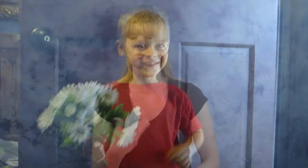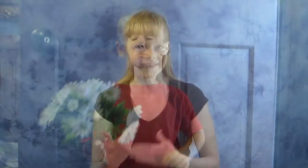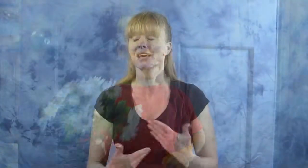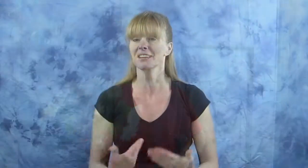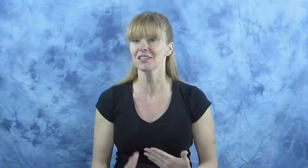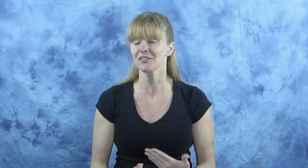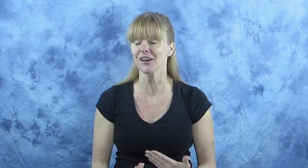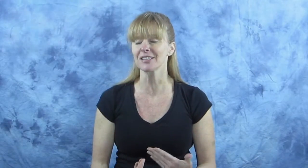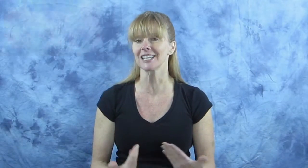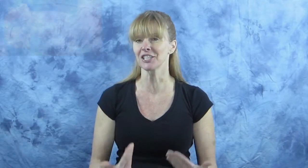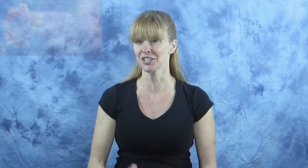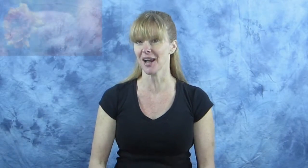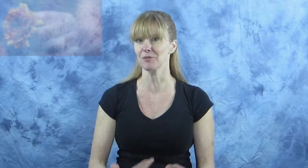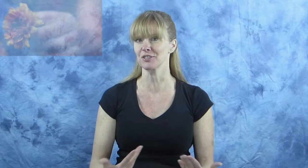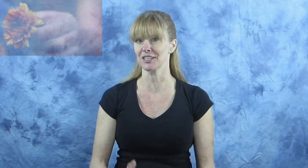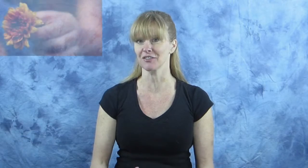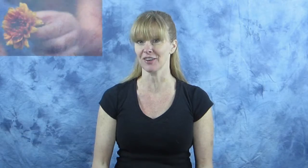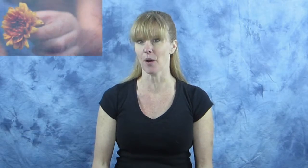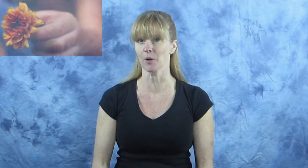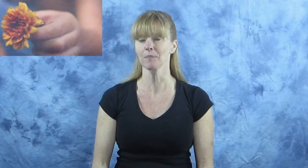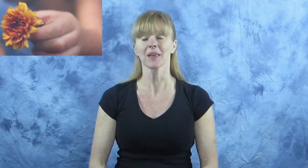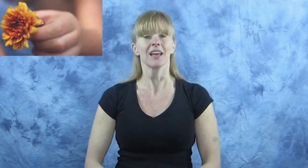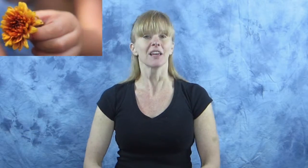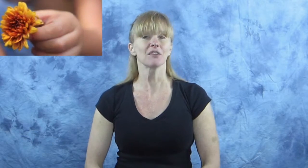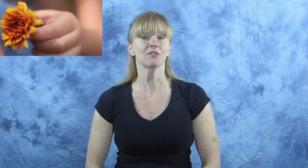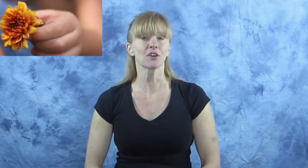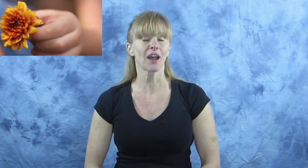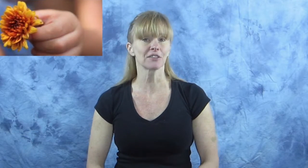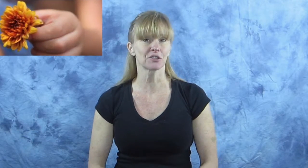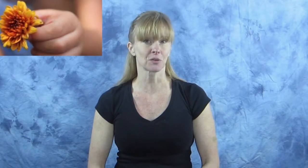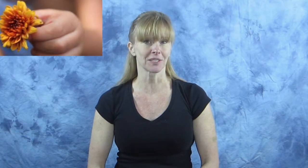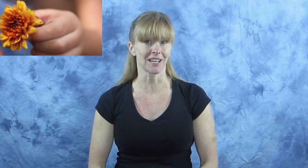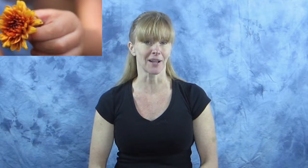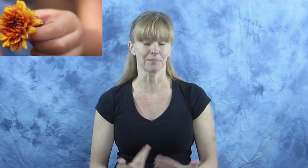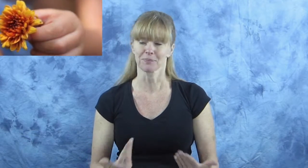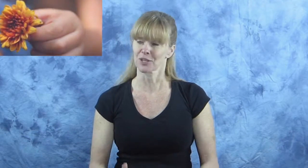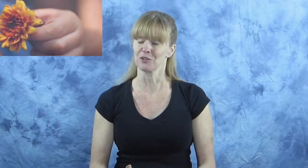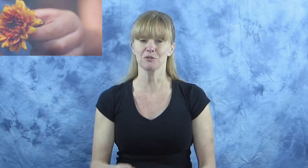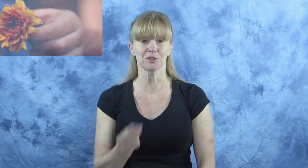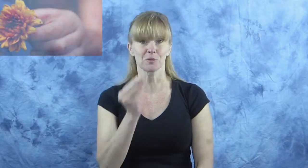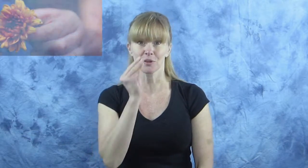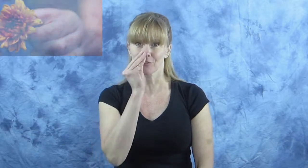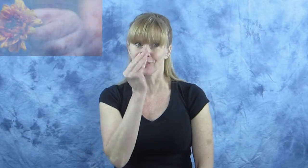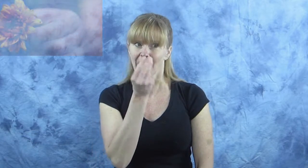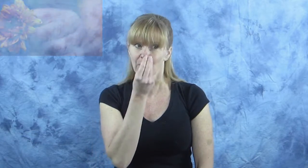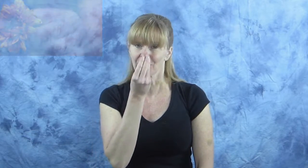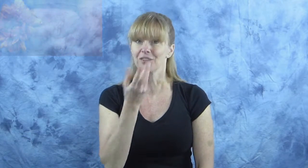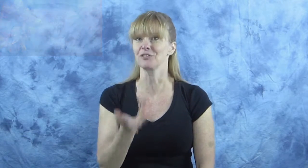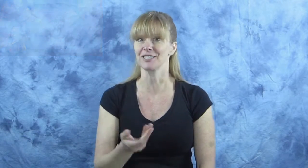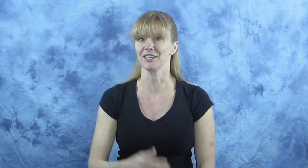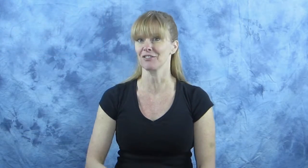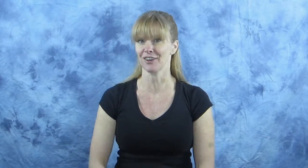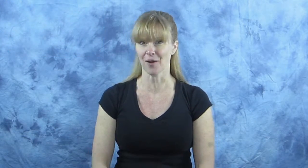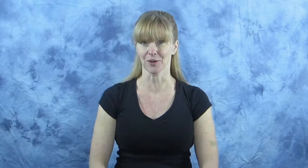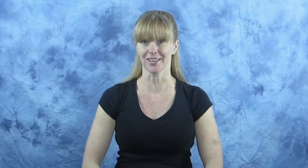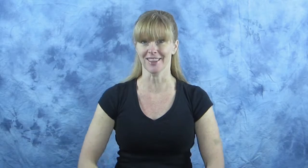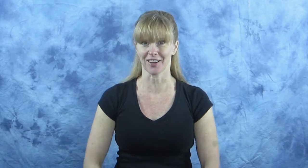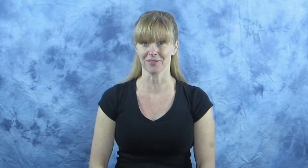Cut it to the oven each time you see a FLOWER. Even if you're having story time, use the word FLOWER if you see a FLOWER in there.